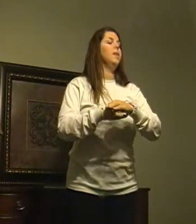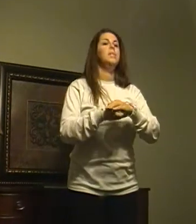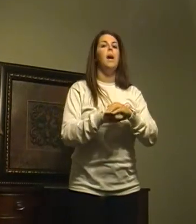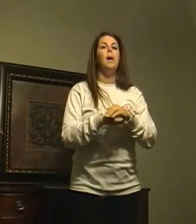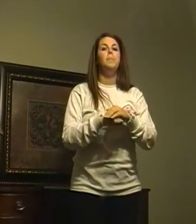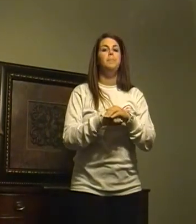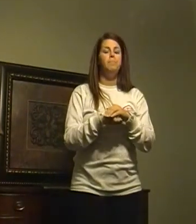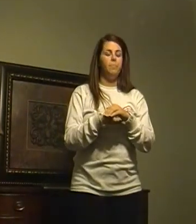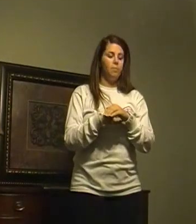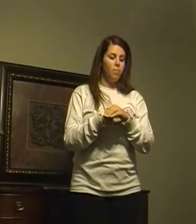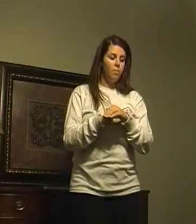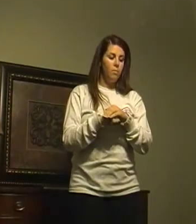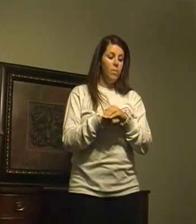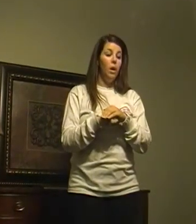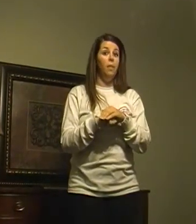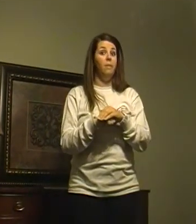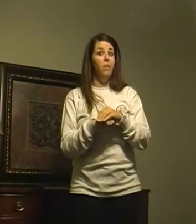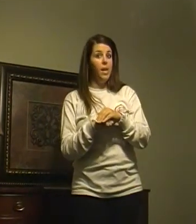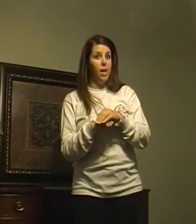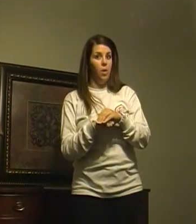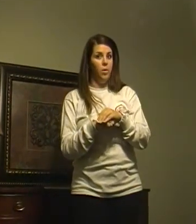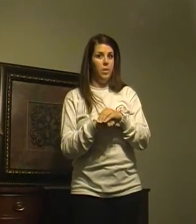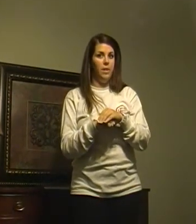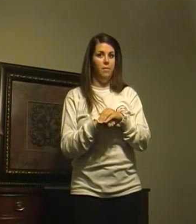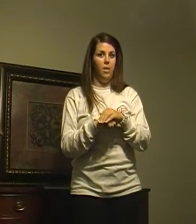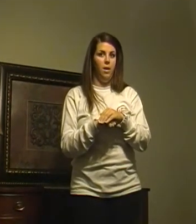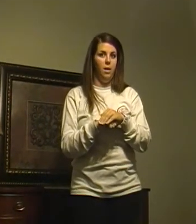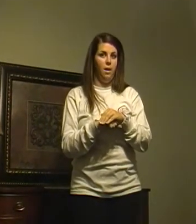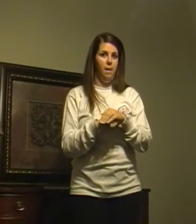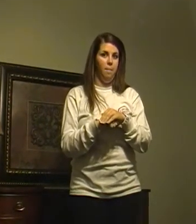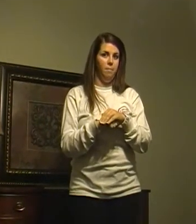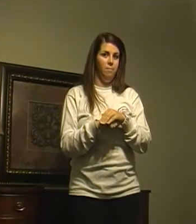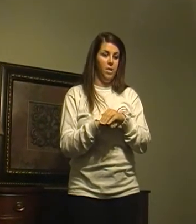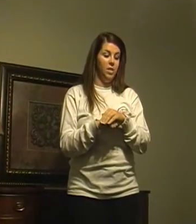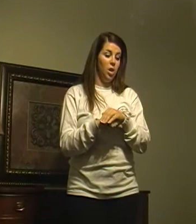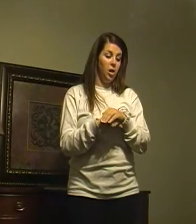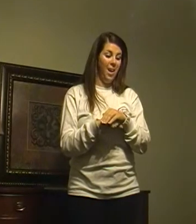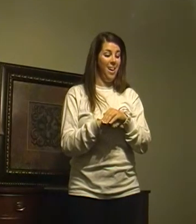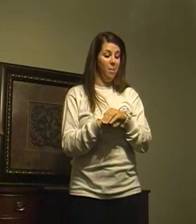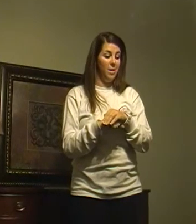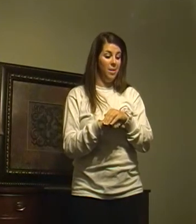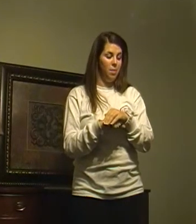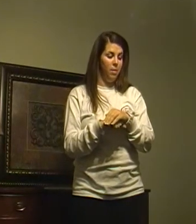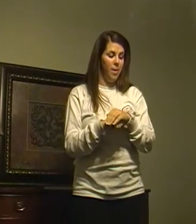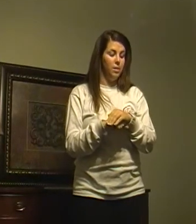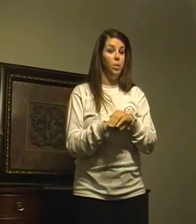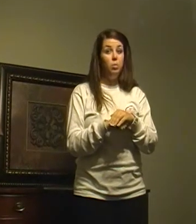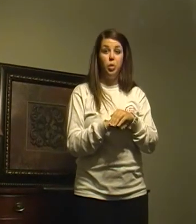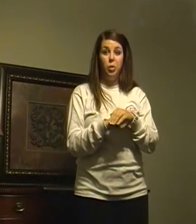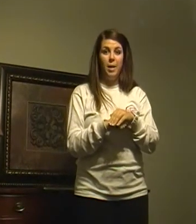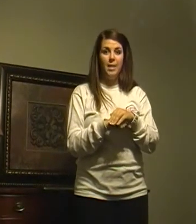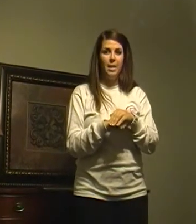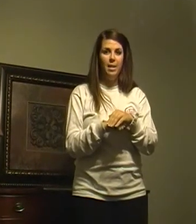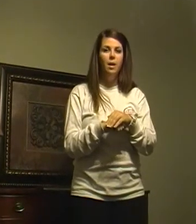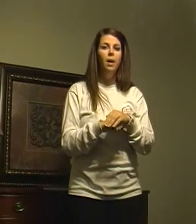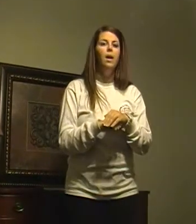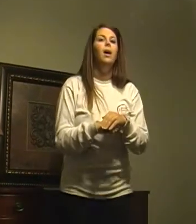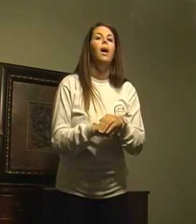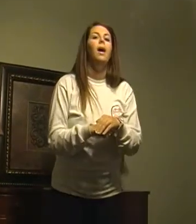this time on the video, you'll see of the song, I kind of messed up a little bit, so don't do what I did,